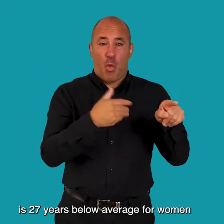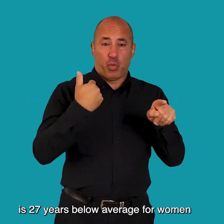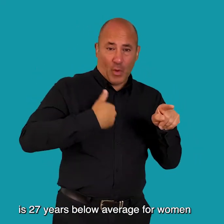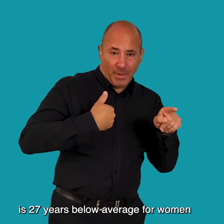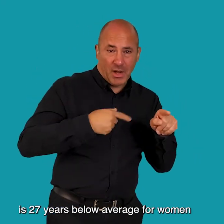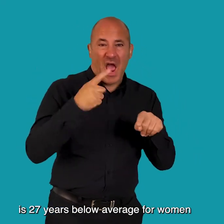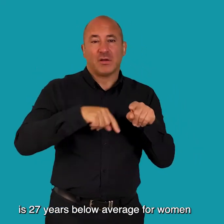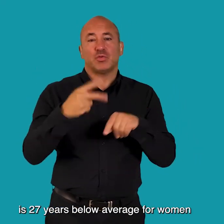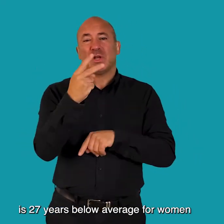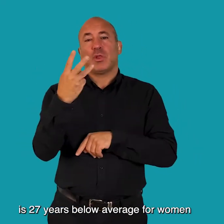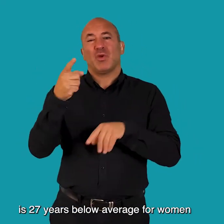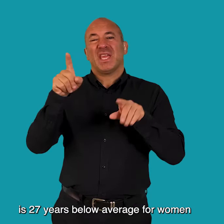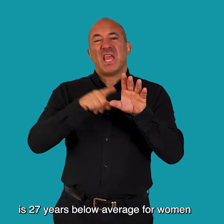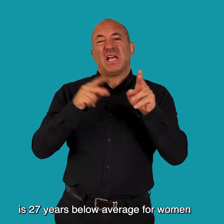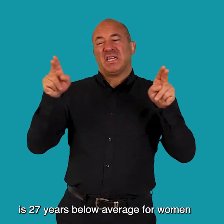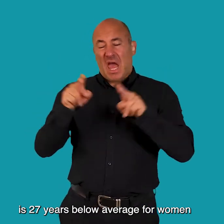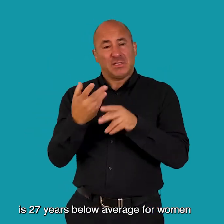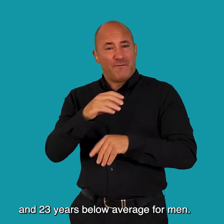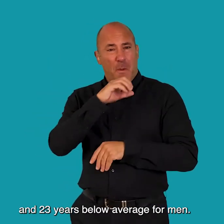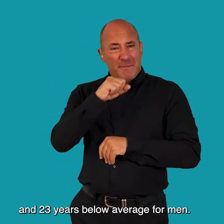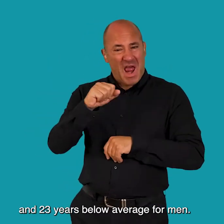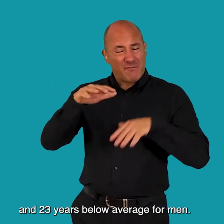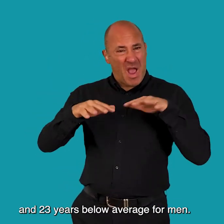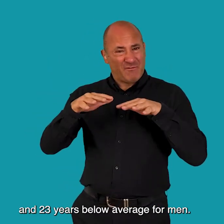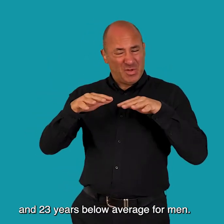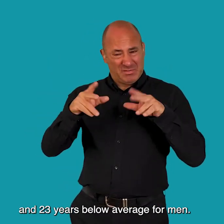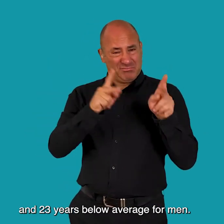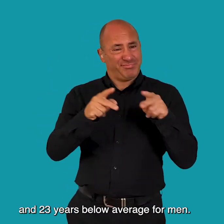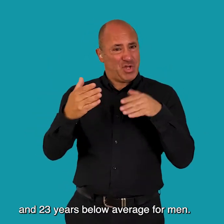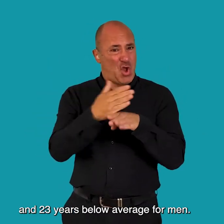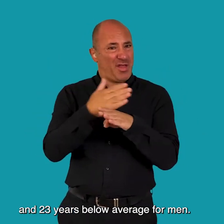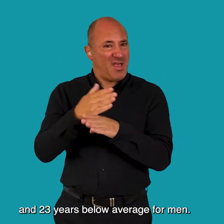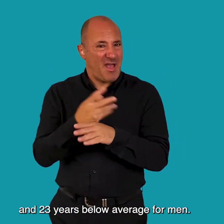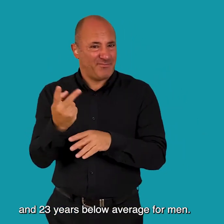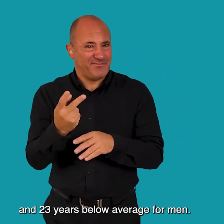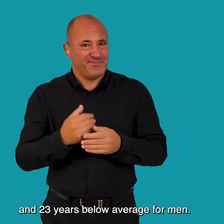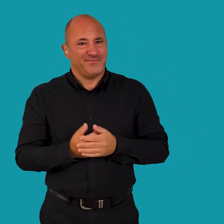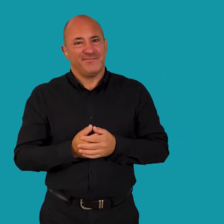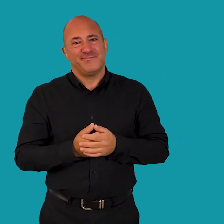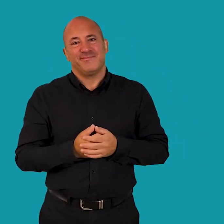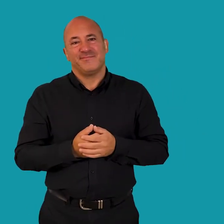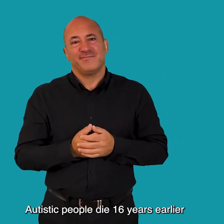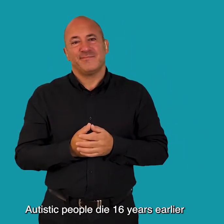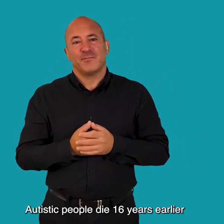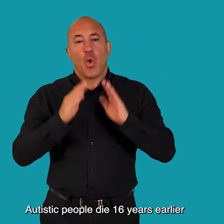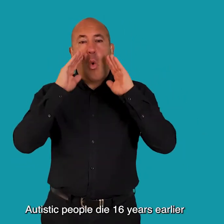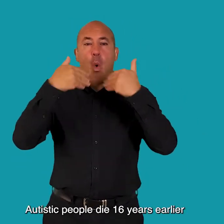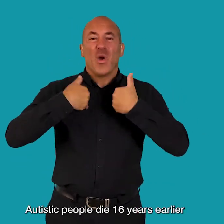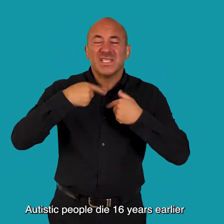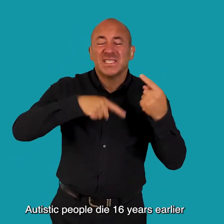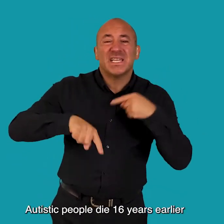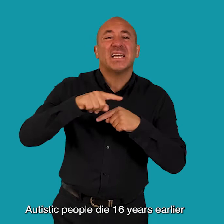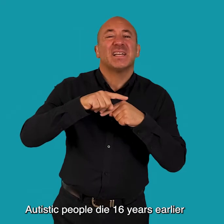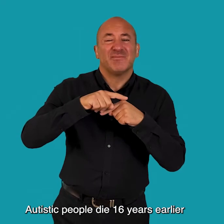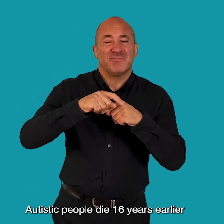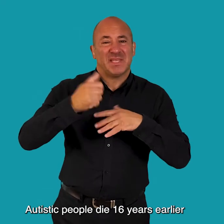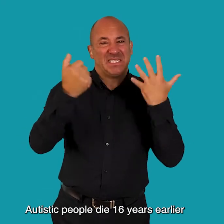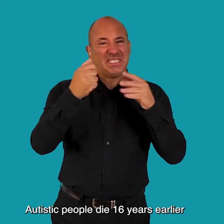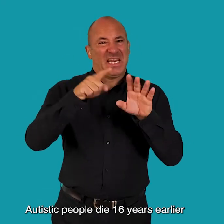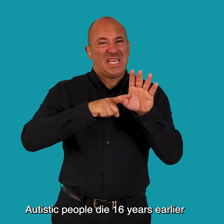27 years below average for women and 23 years below average for men. Autistic people die 16 years earlier